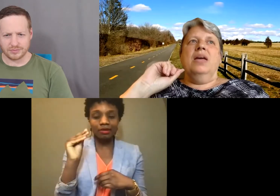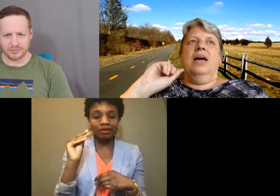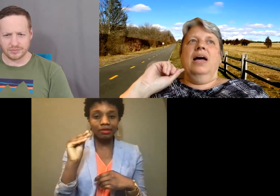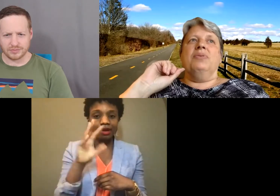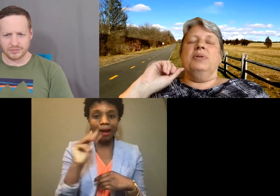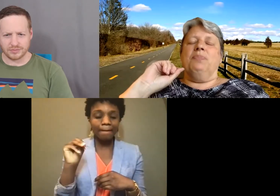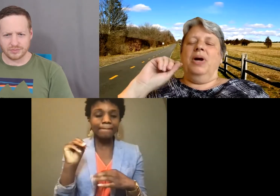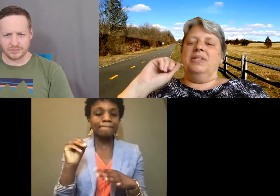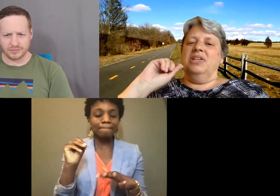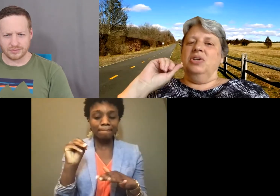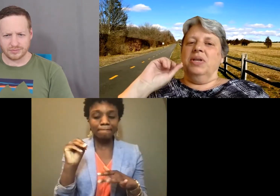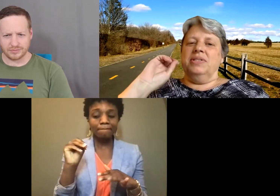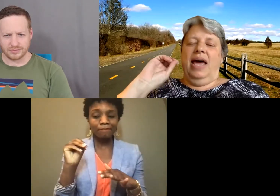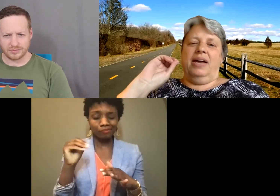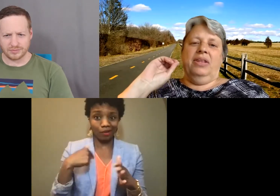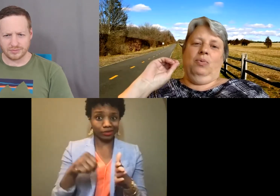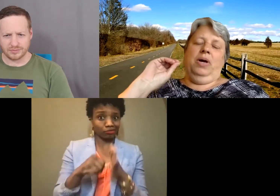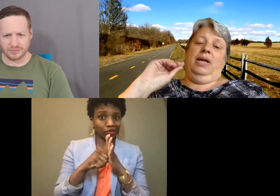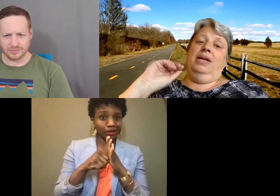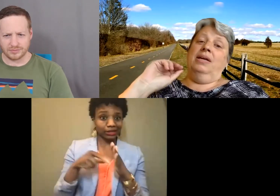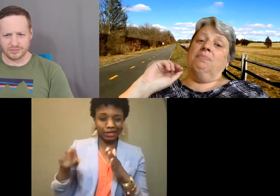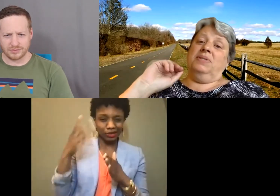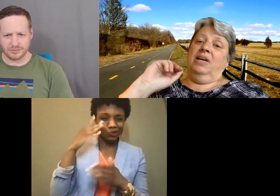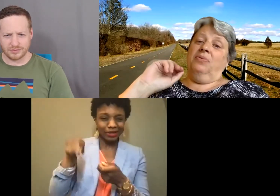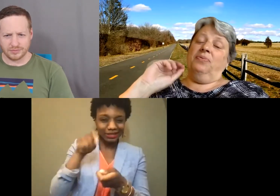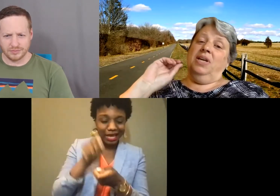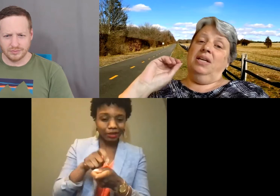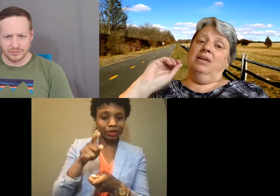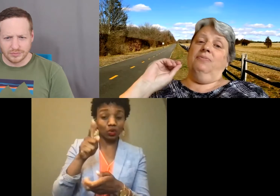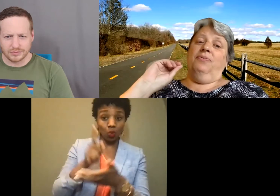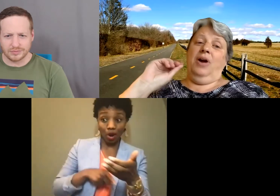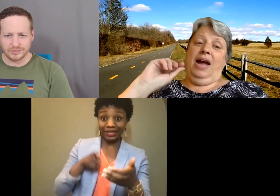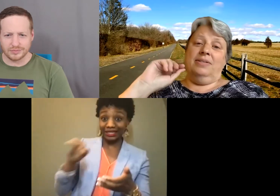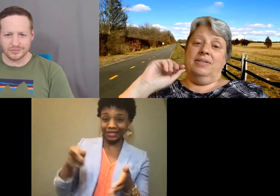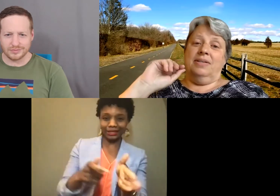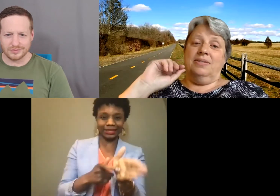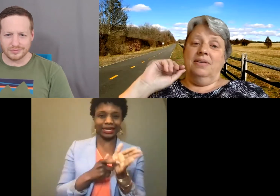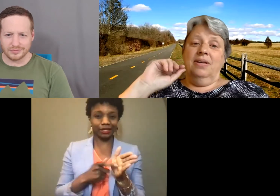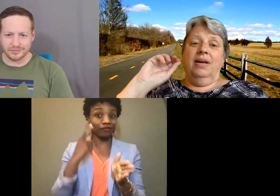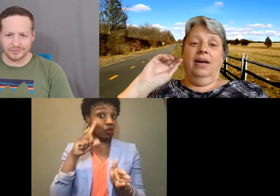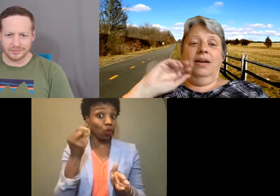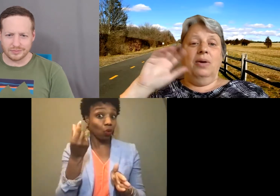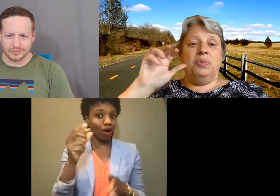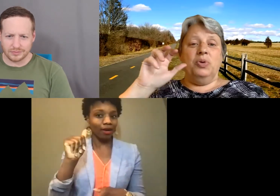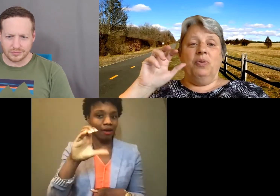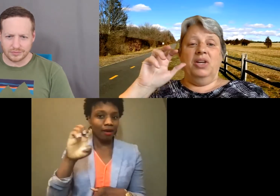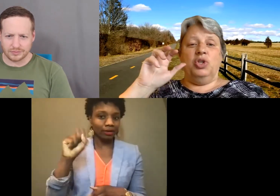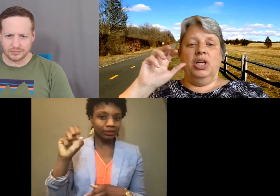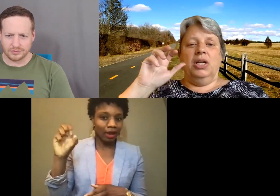I was impressed. He knew exactly what he himself needed for access and helped to arrange it.